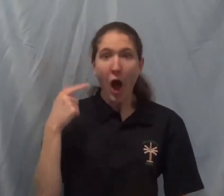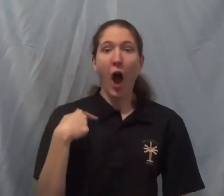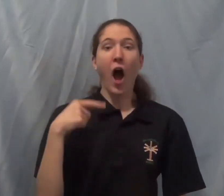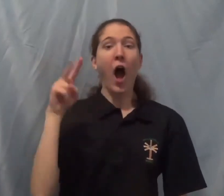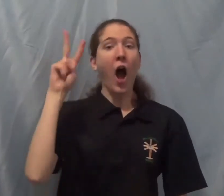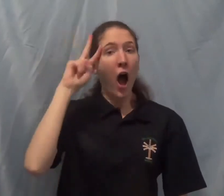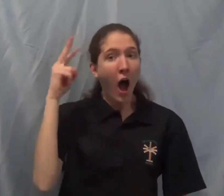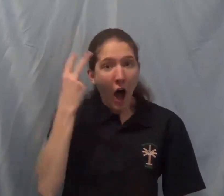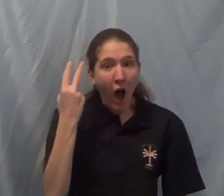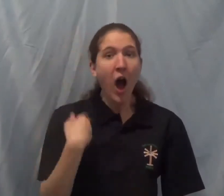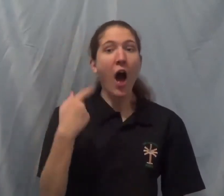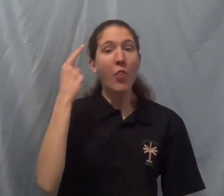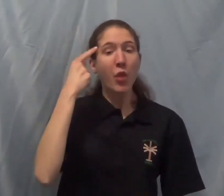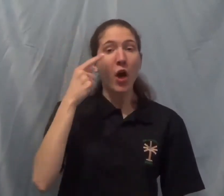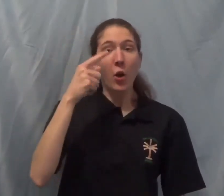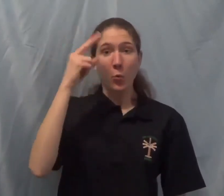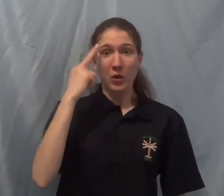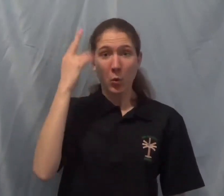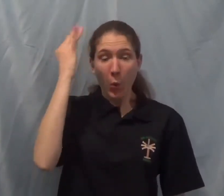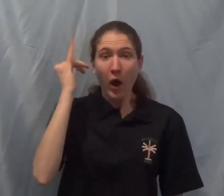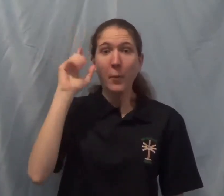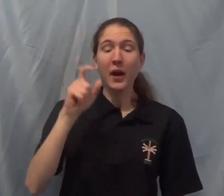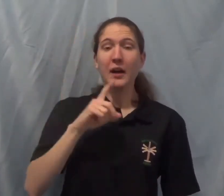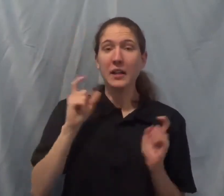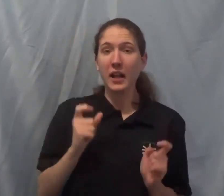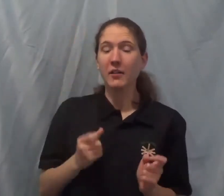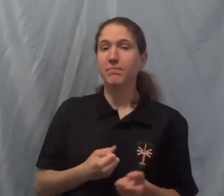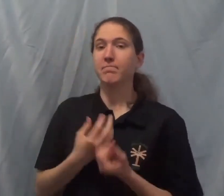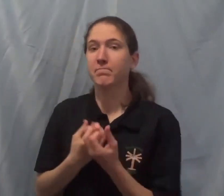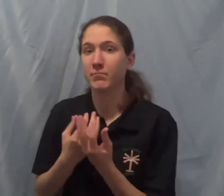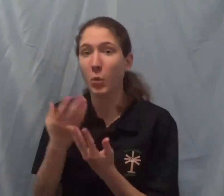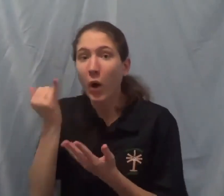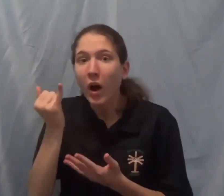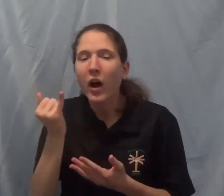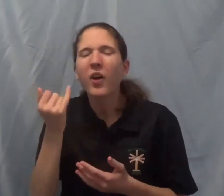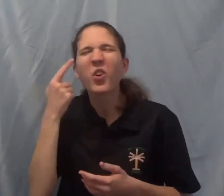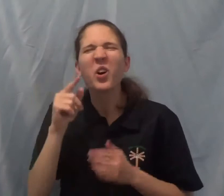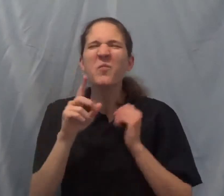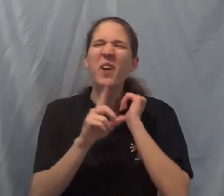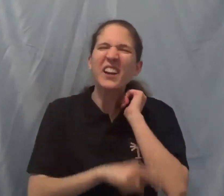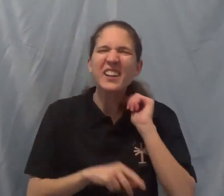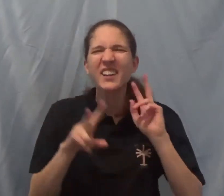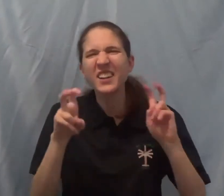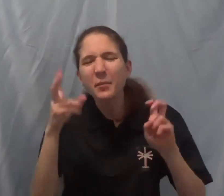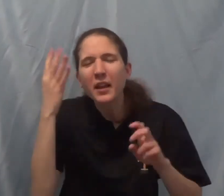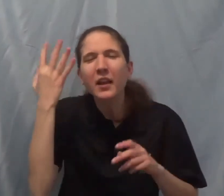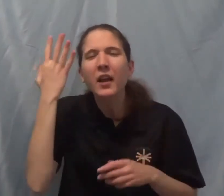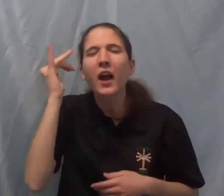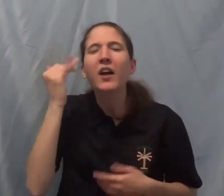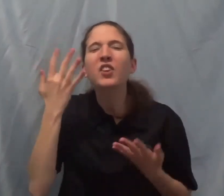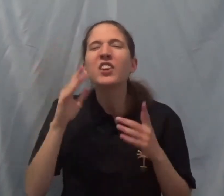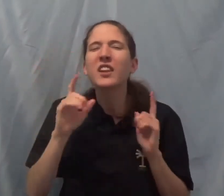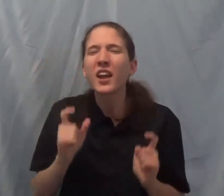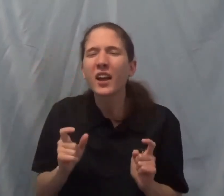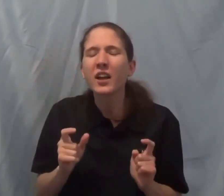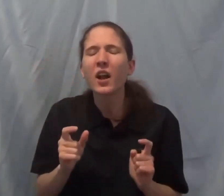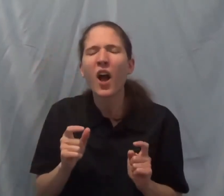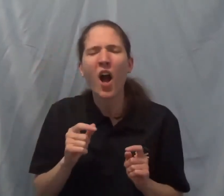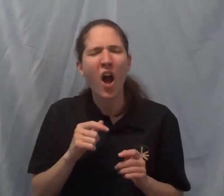for having sinned. And I realized this is the most merciful way. God can forgive sins any way he wants. He's